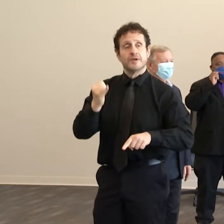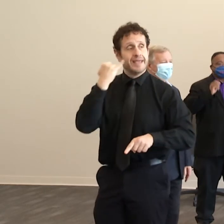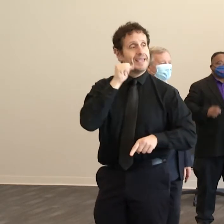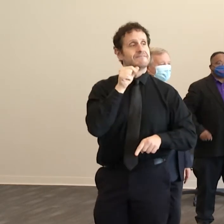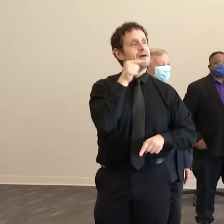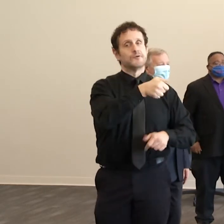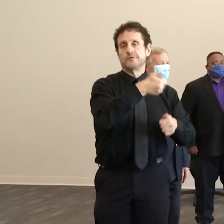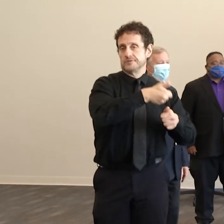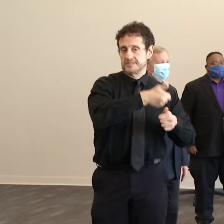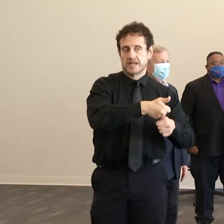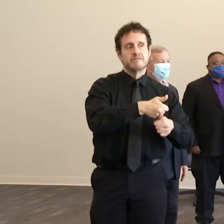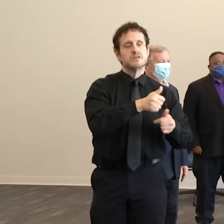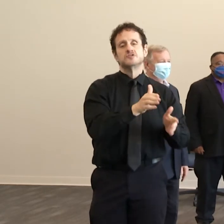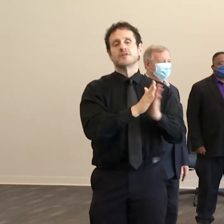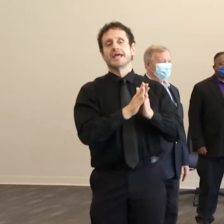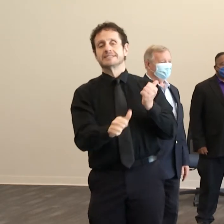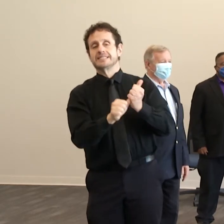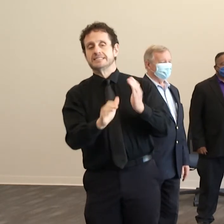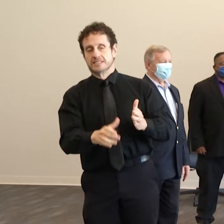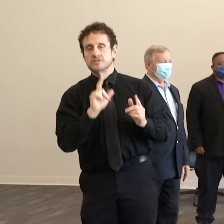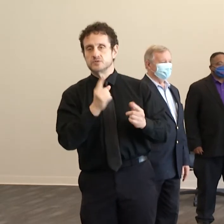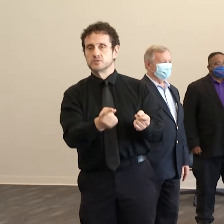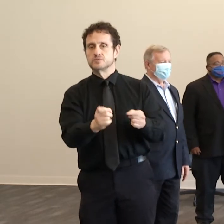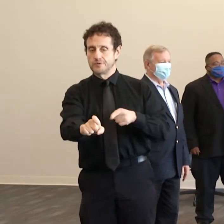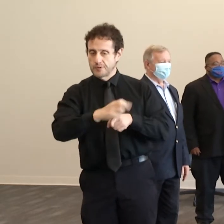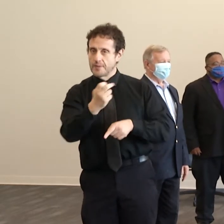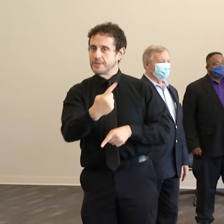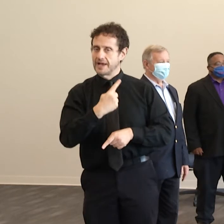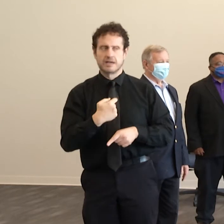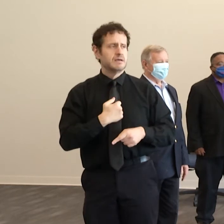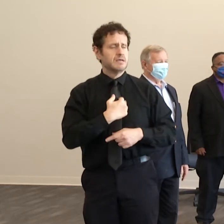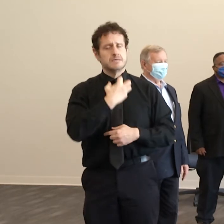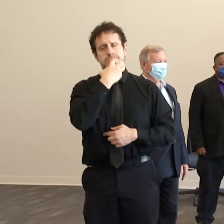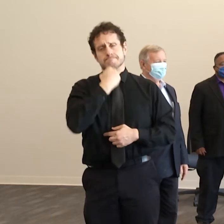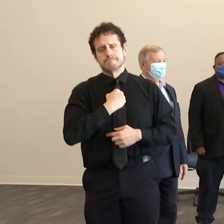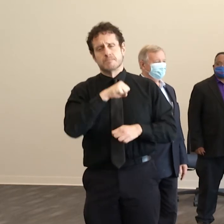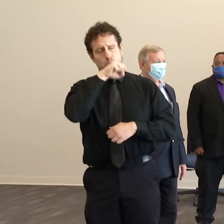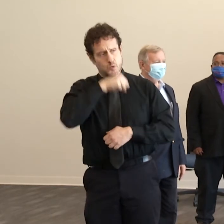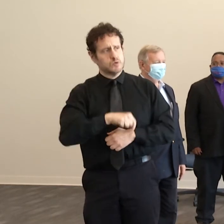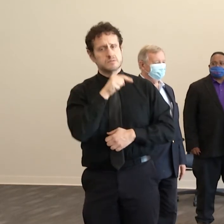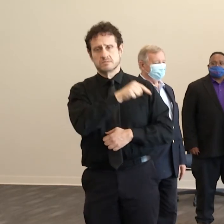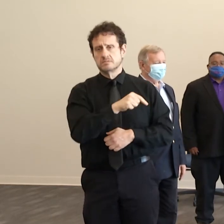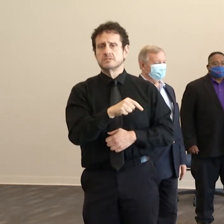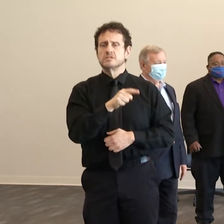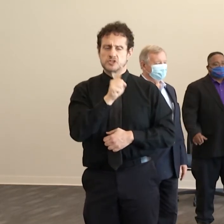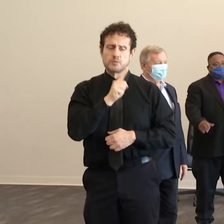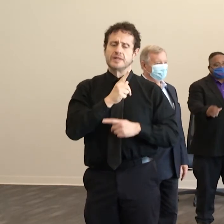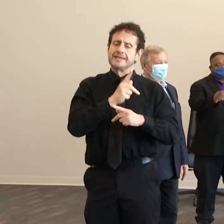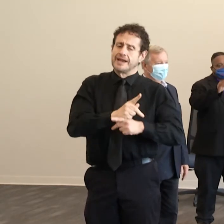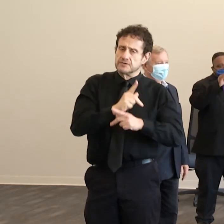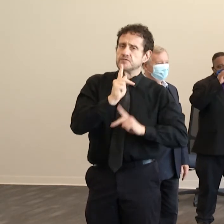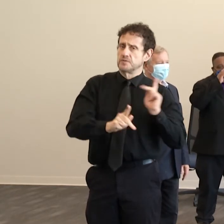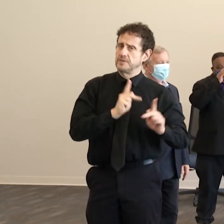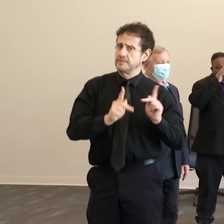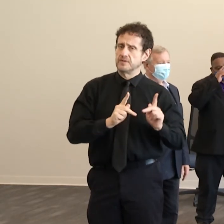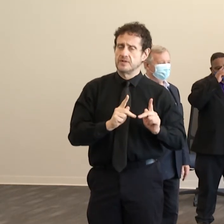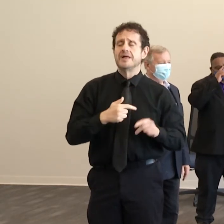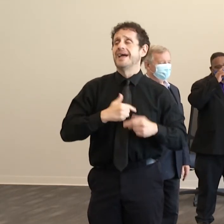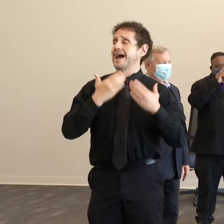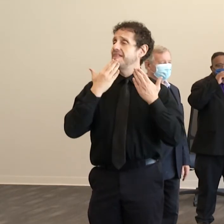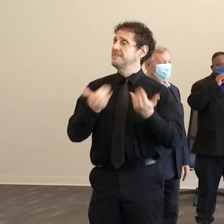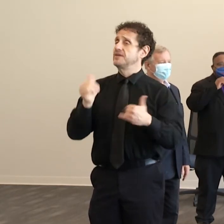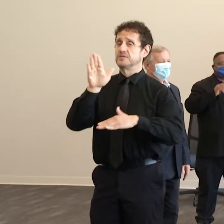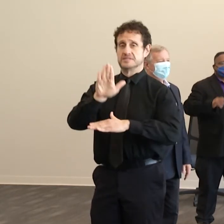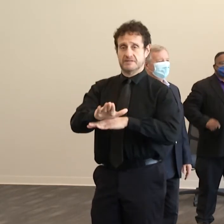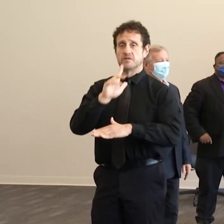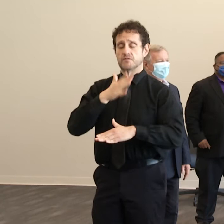to respond. So, and I love her dearly because she's a caring person. And I just thank you for this afternoon, this opportunity,